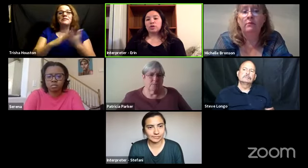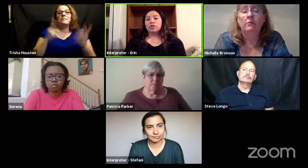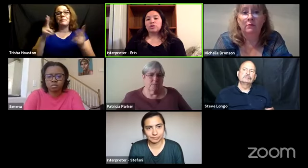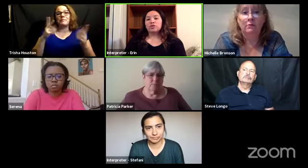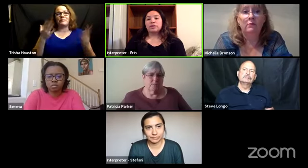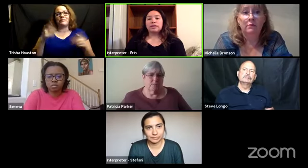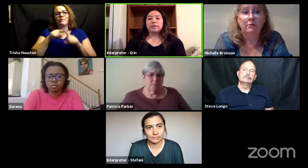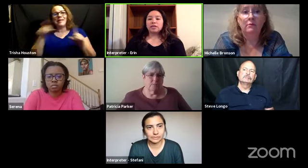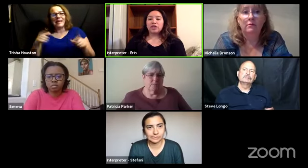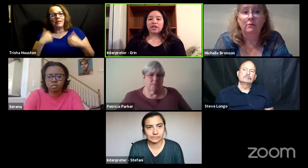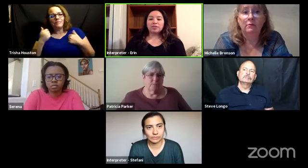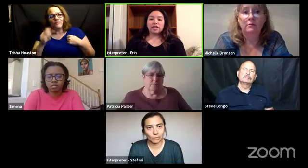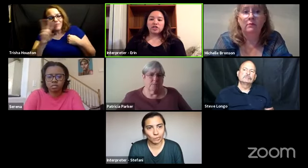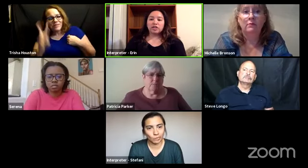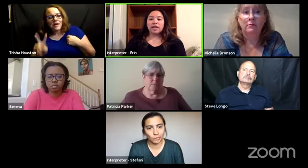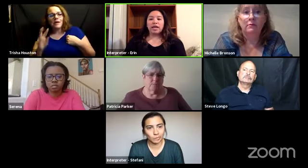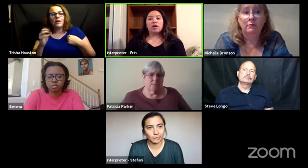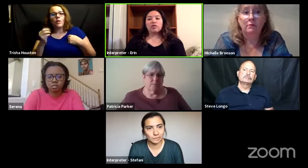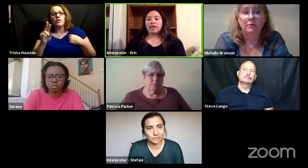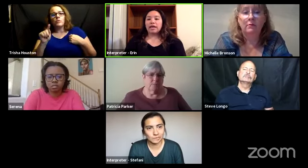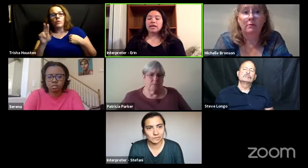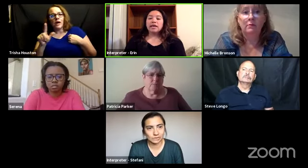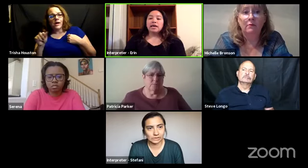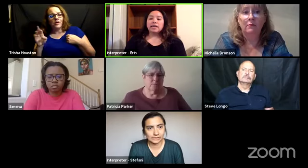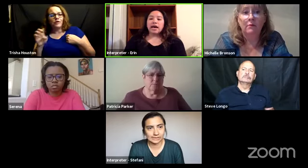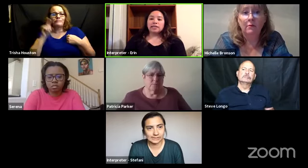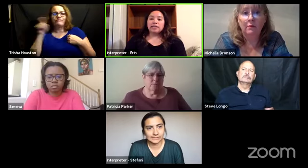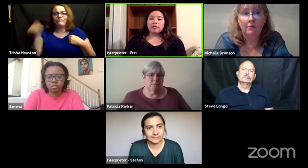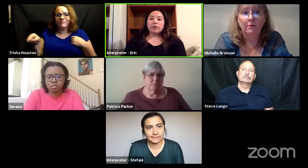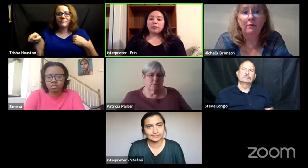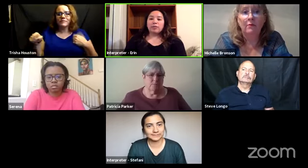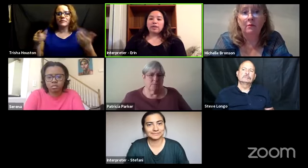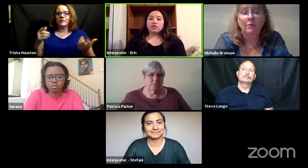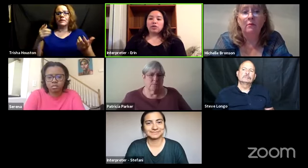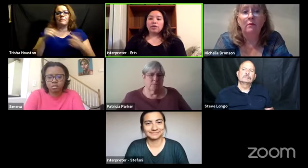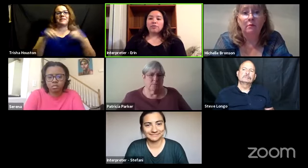also limit transportation and all of that some other people may struggle with.